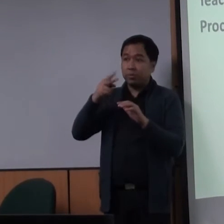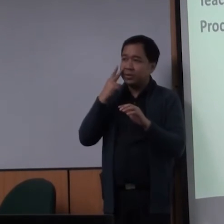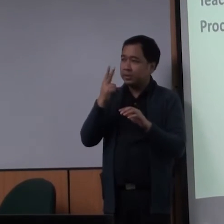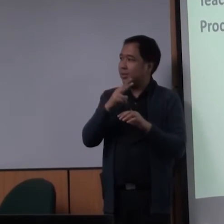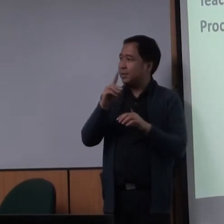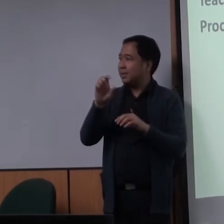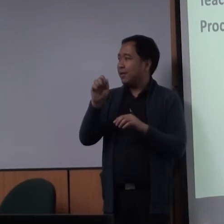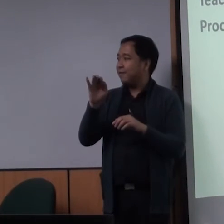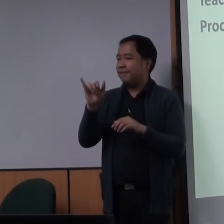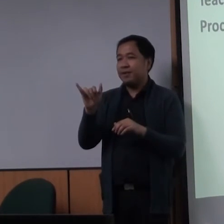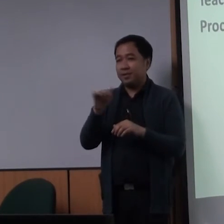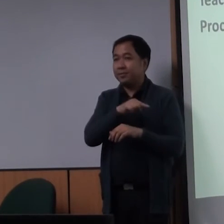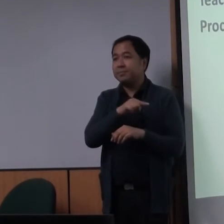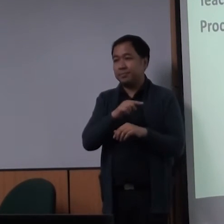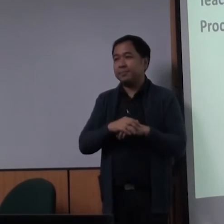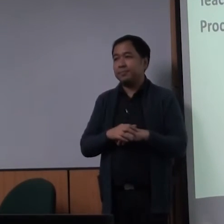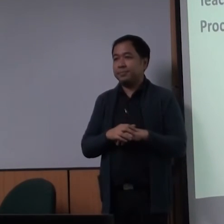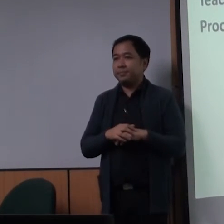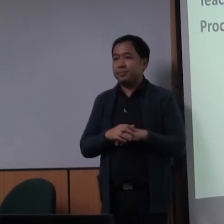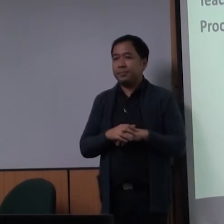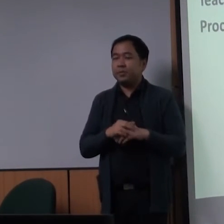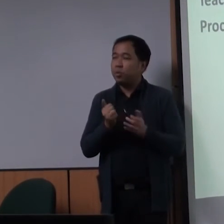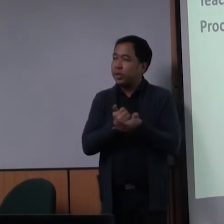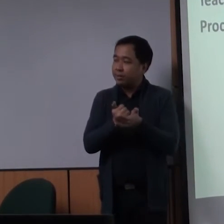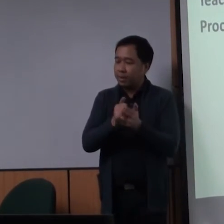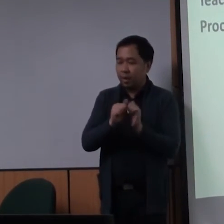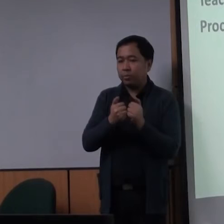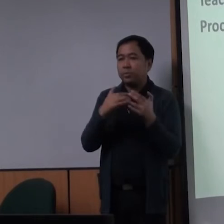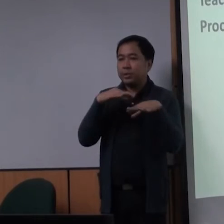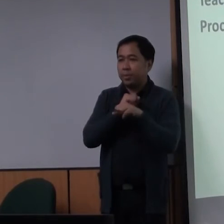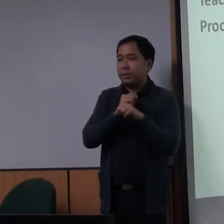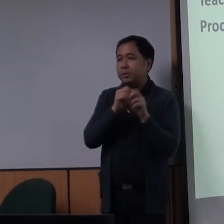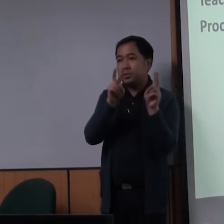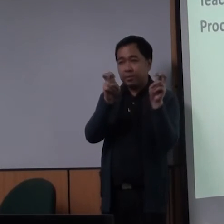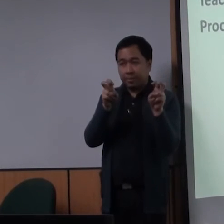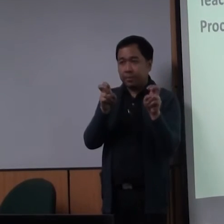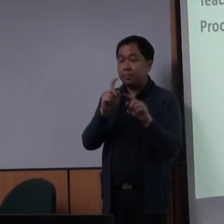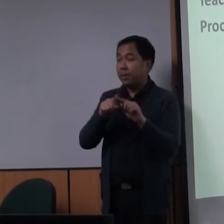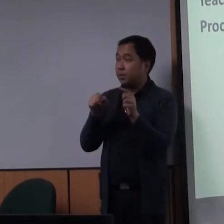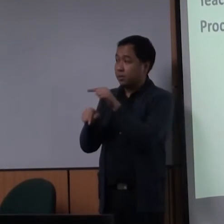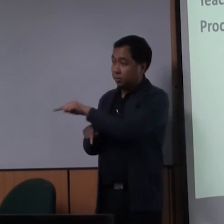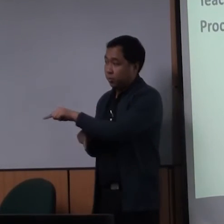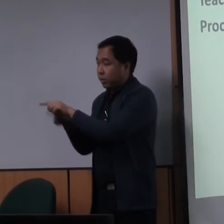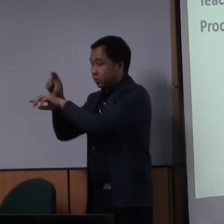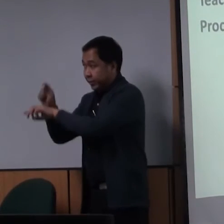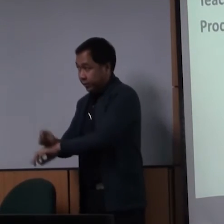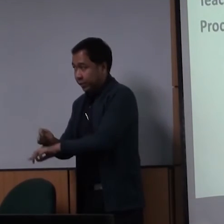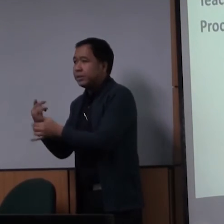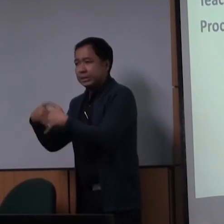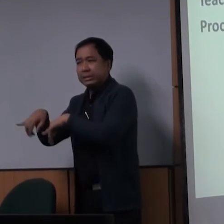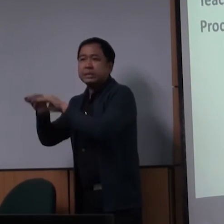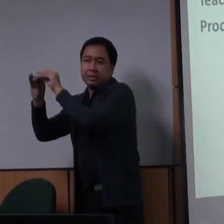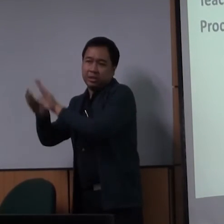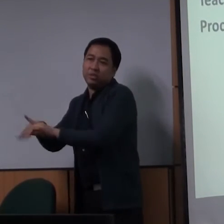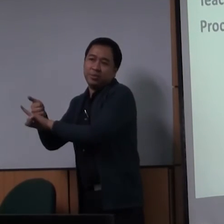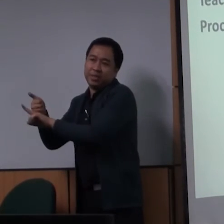Deaf. To summarize the topic. Well, here, it's still the teacher.